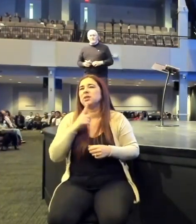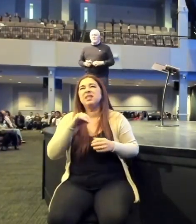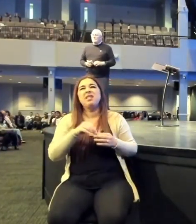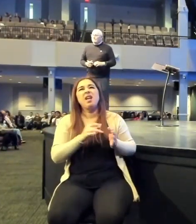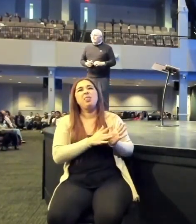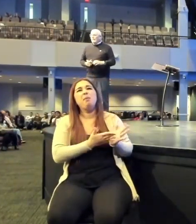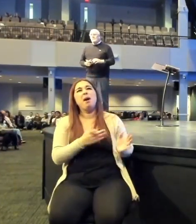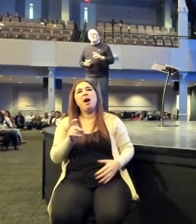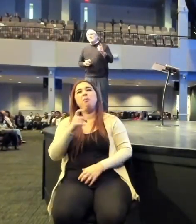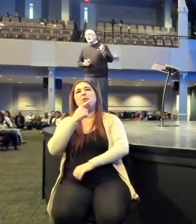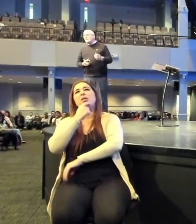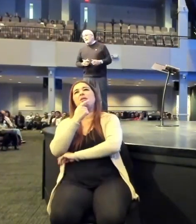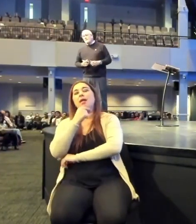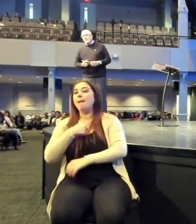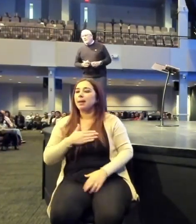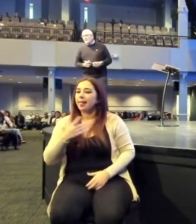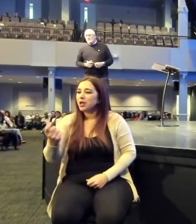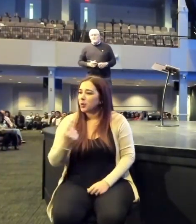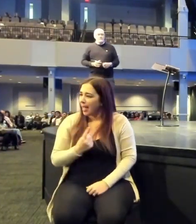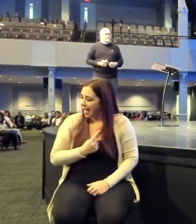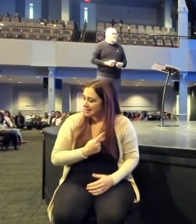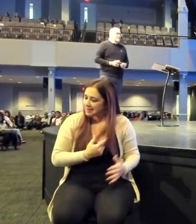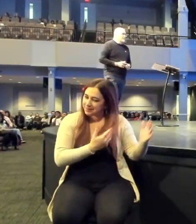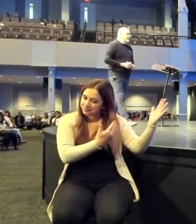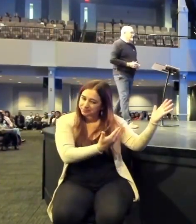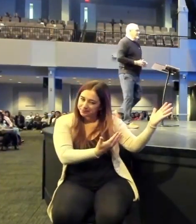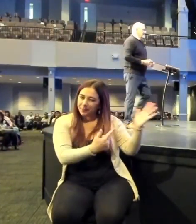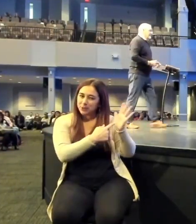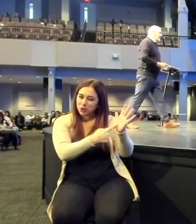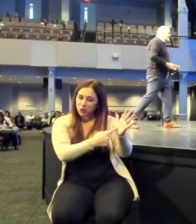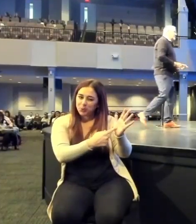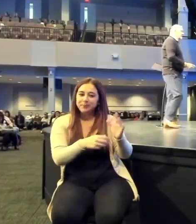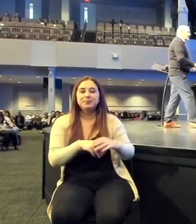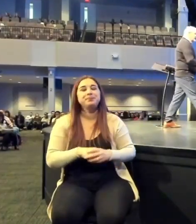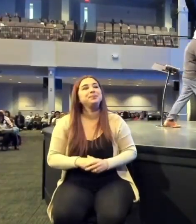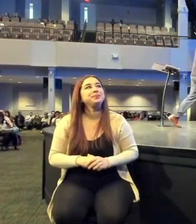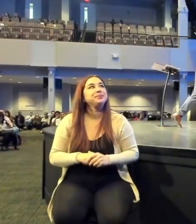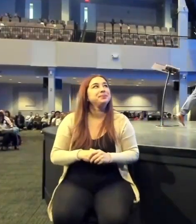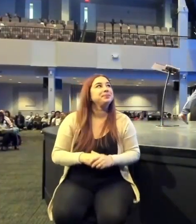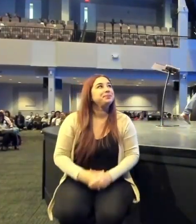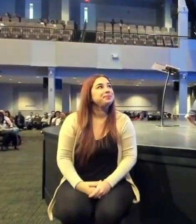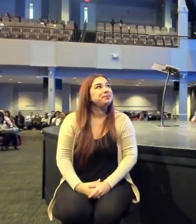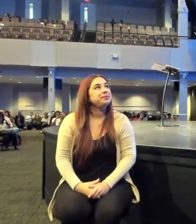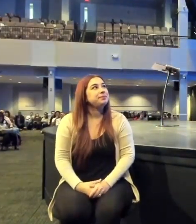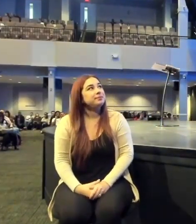Bible? I'm so glad you asked that question. So glad you asked that question.